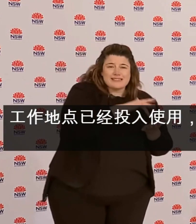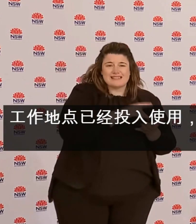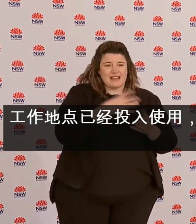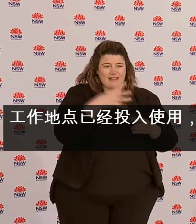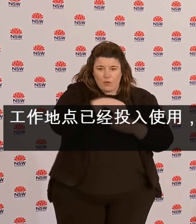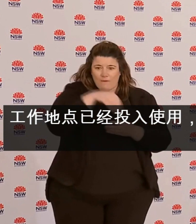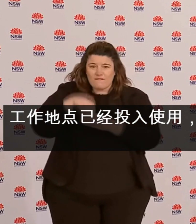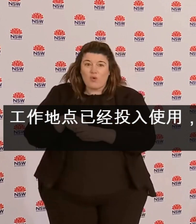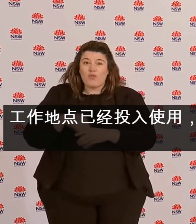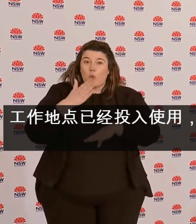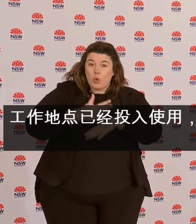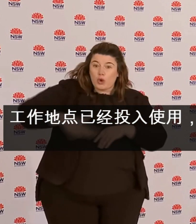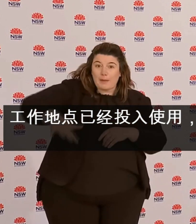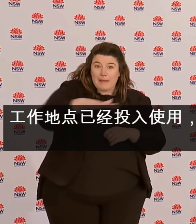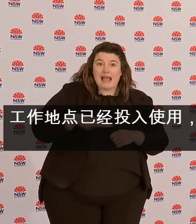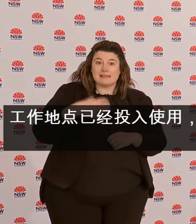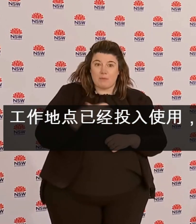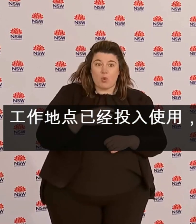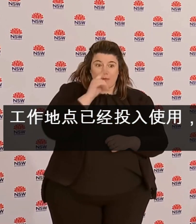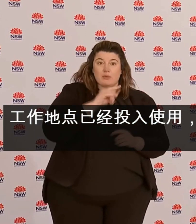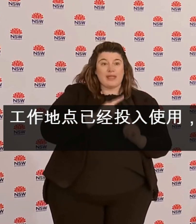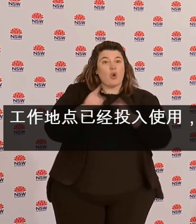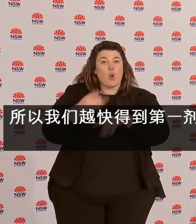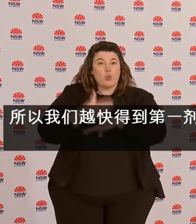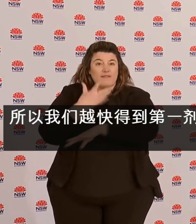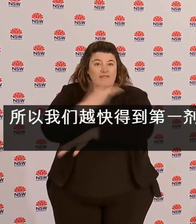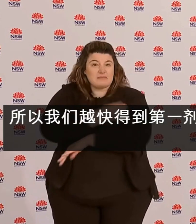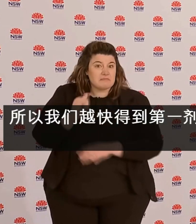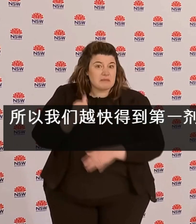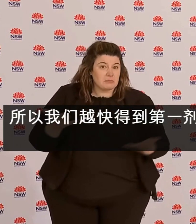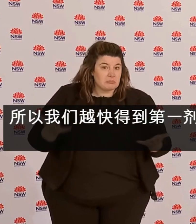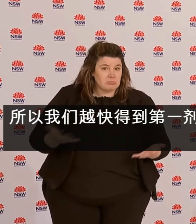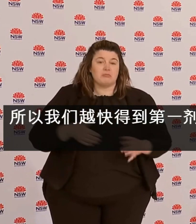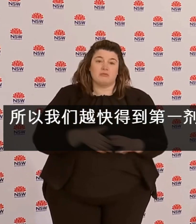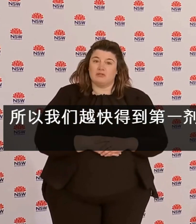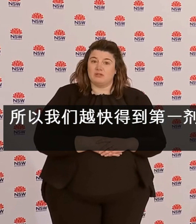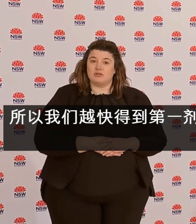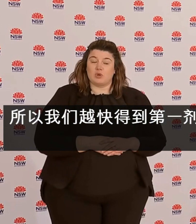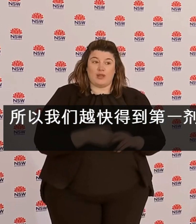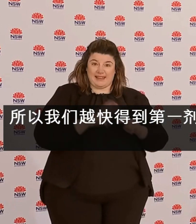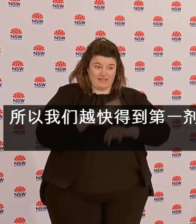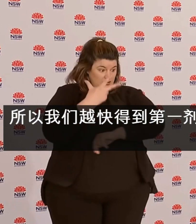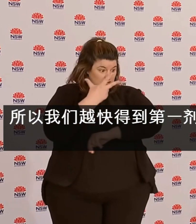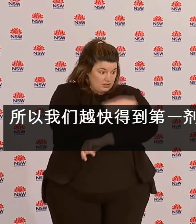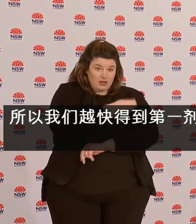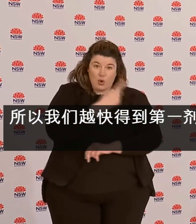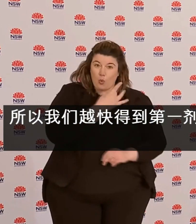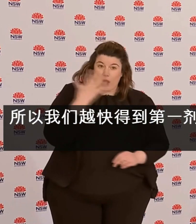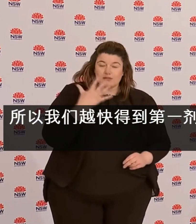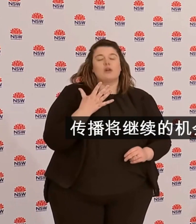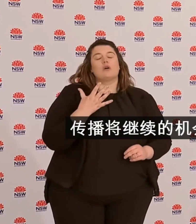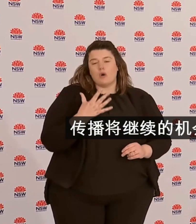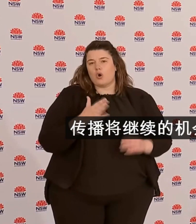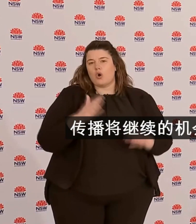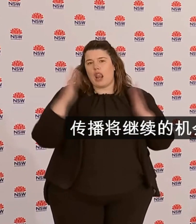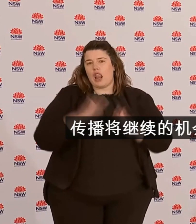sites have been engaged and will be engaged further in coming weeks. So the quicker we get first doses at least in people's arms, we know